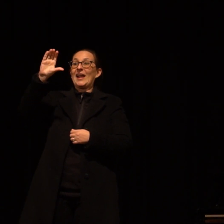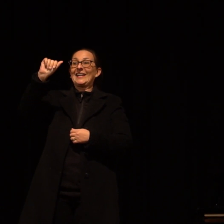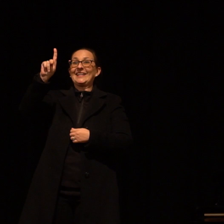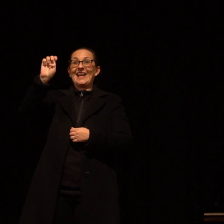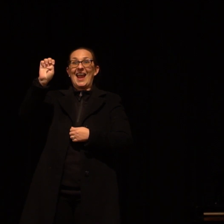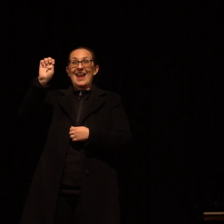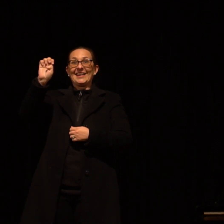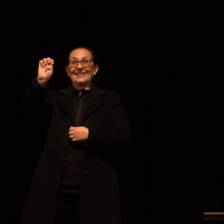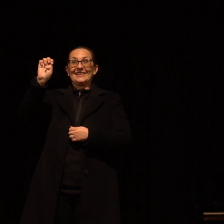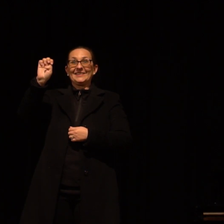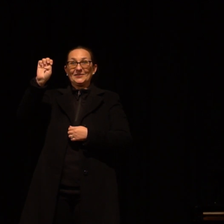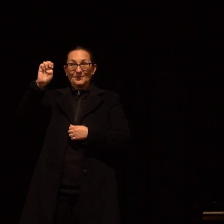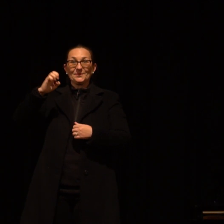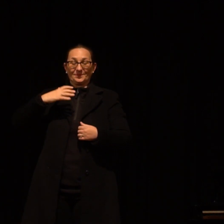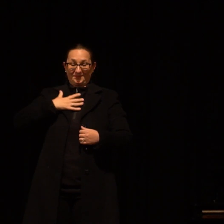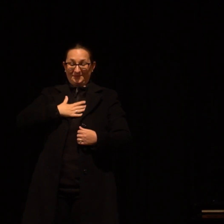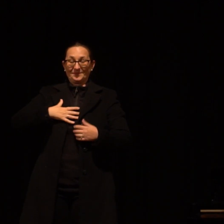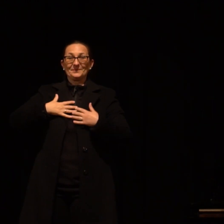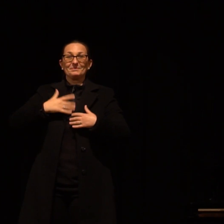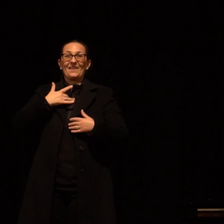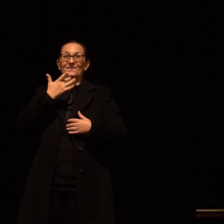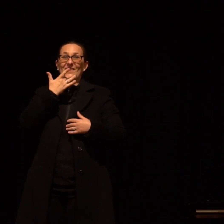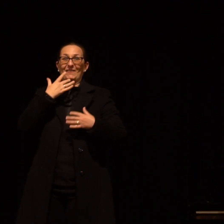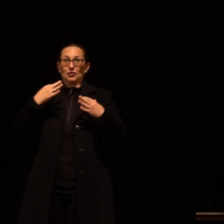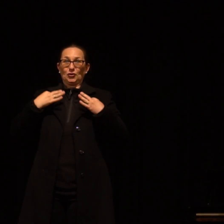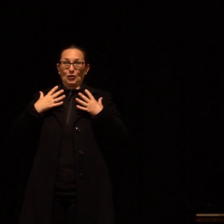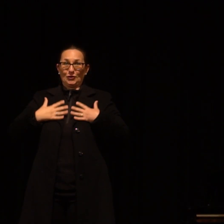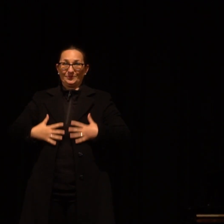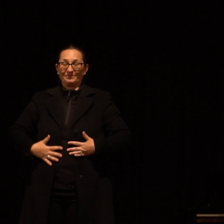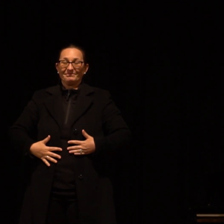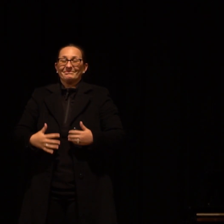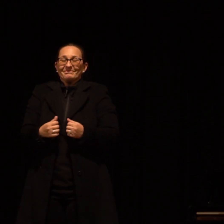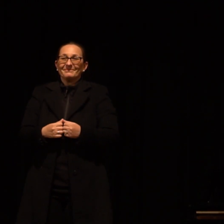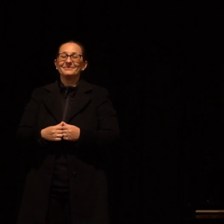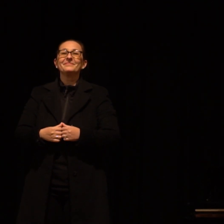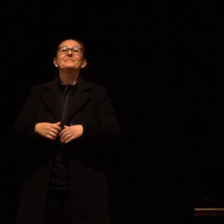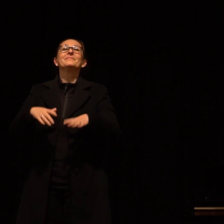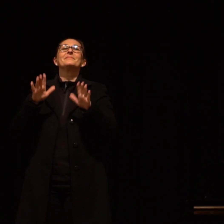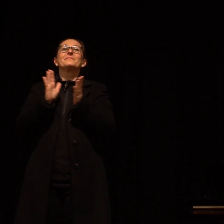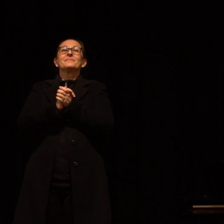I had my strawberry shortcake shirt on. It was my favorite shirt.